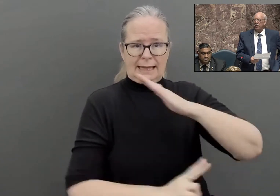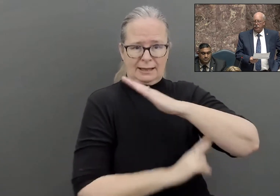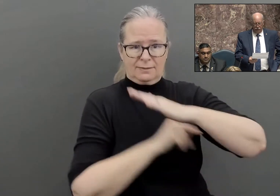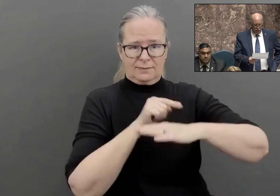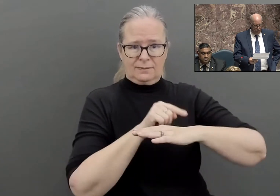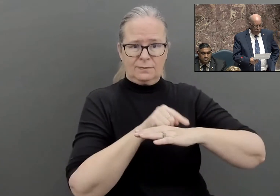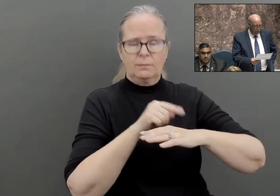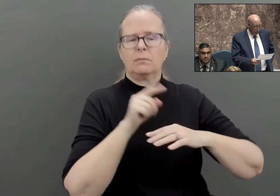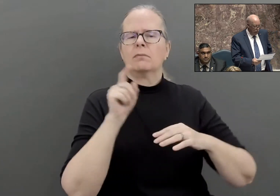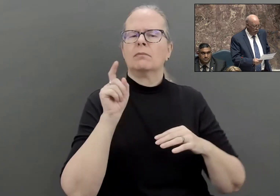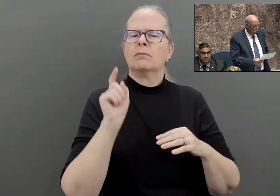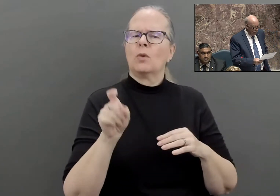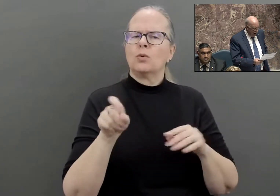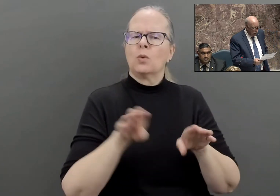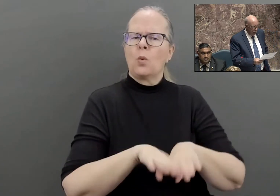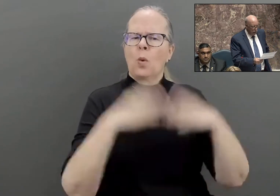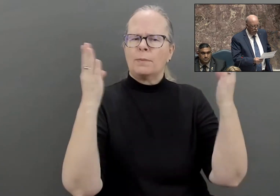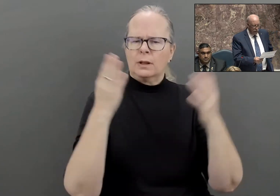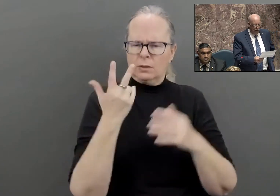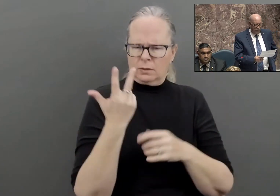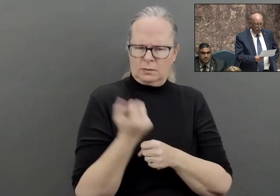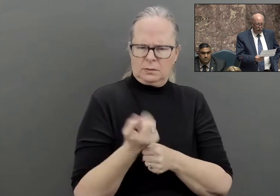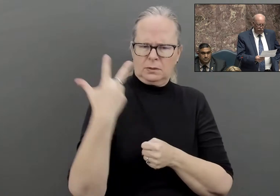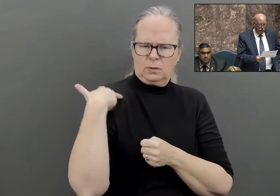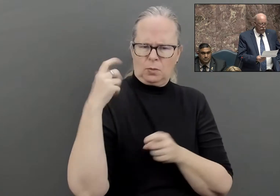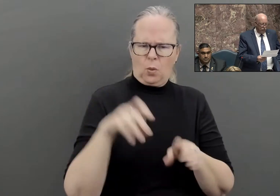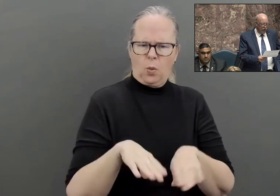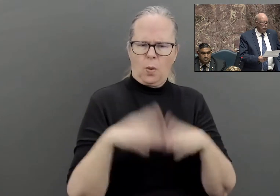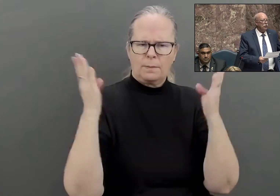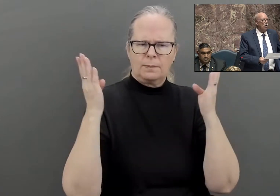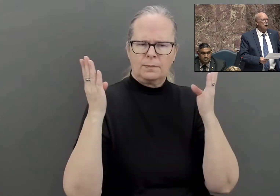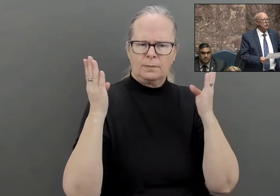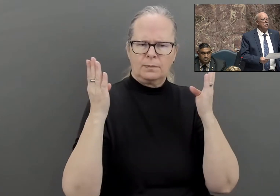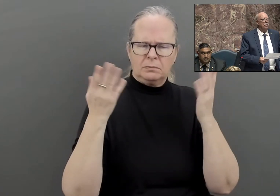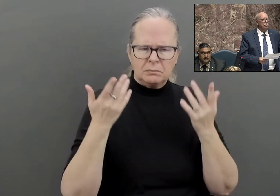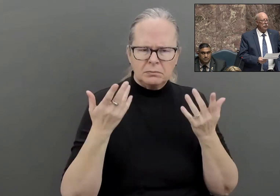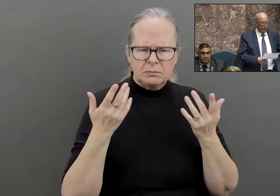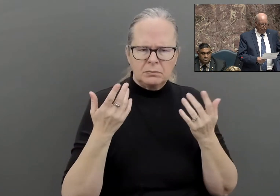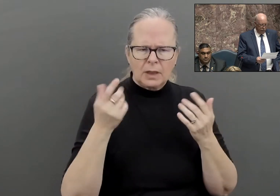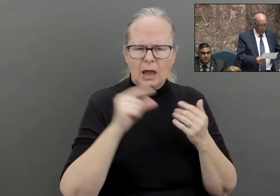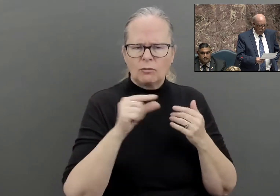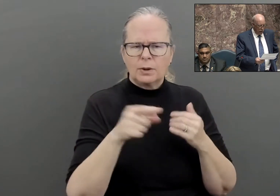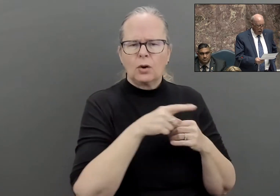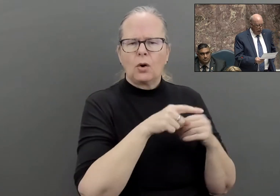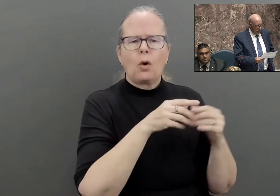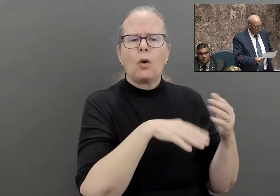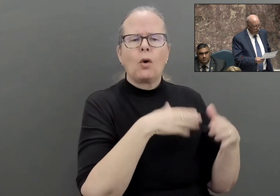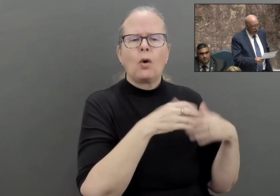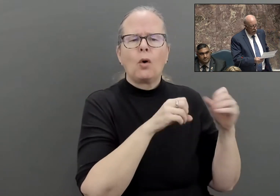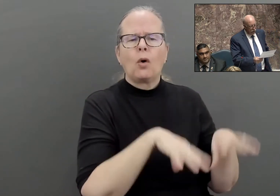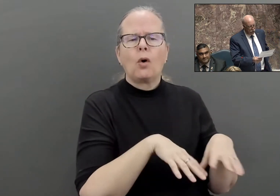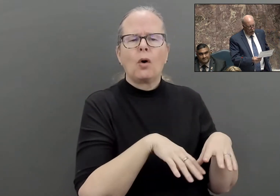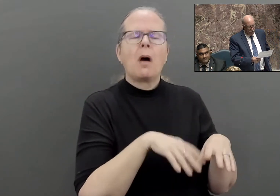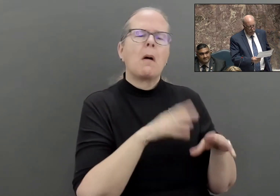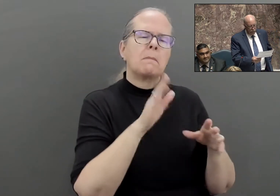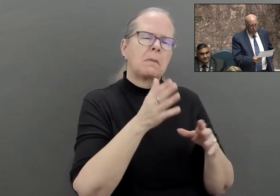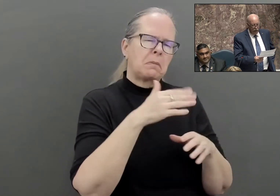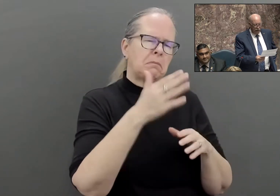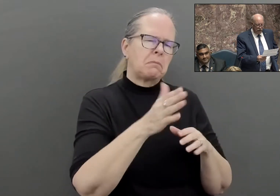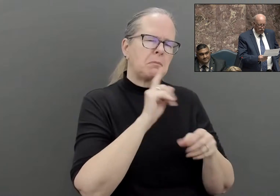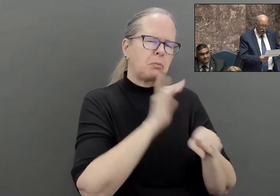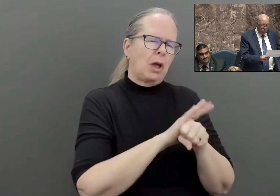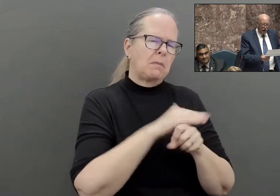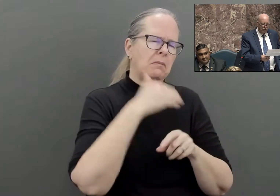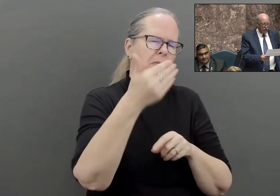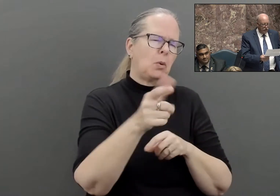in 2030. We've now learned that they refused federal dollars to build it. An insider has shared